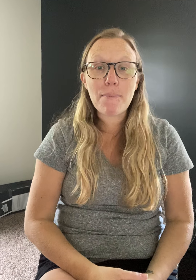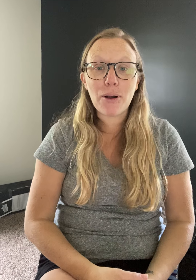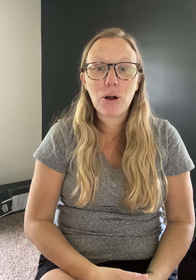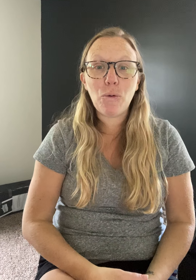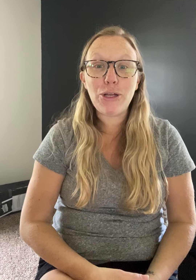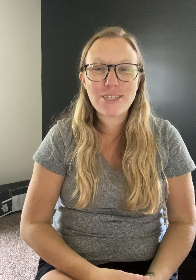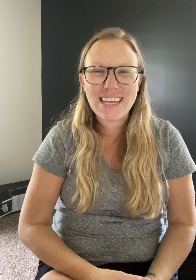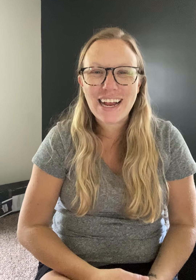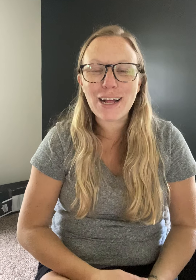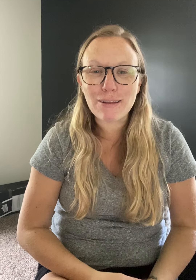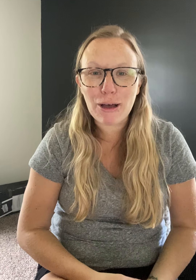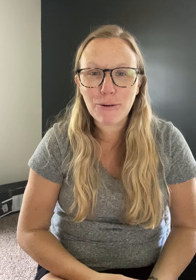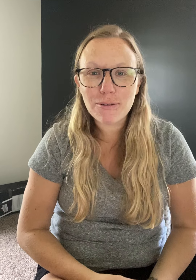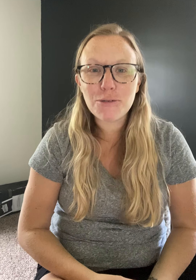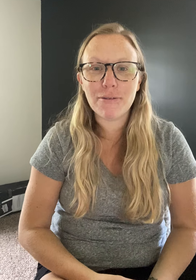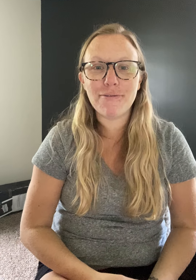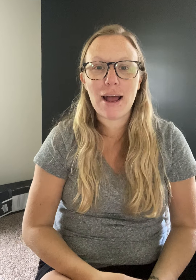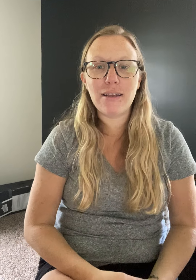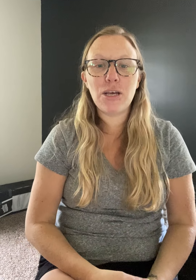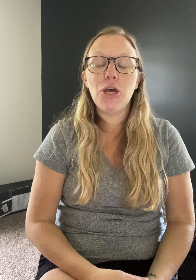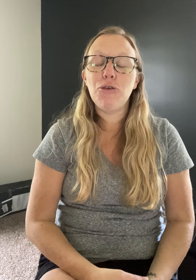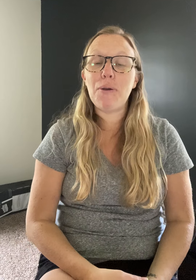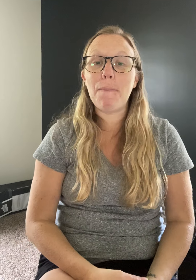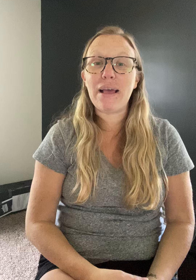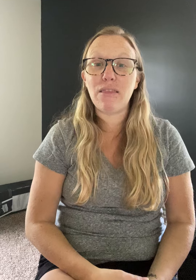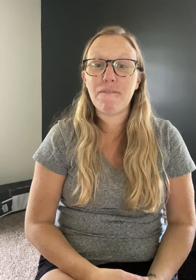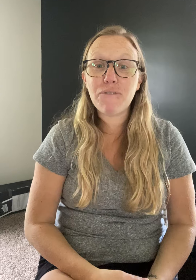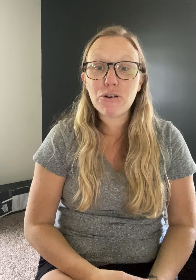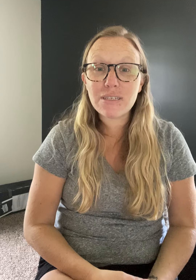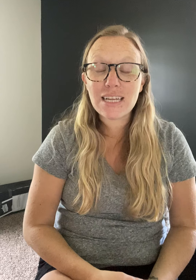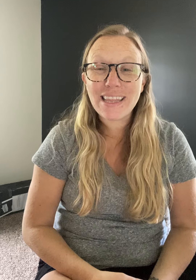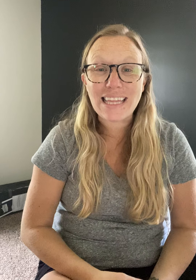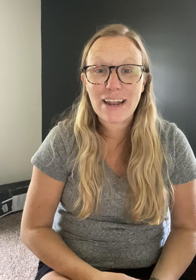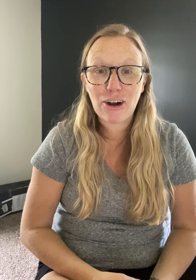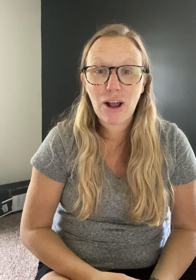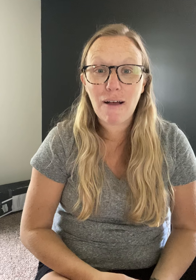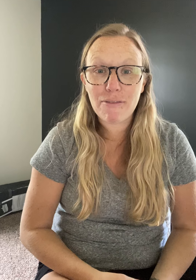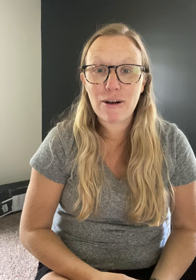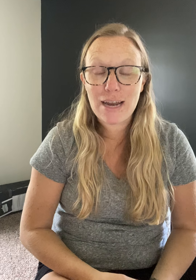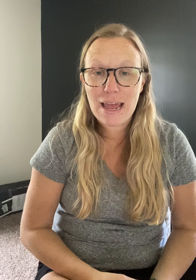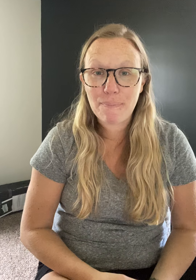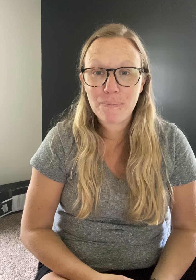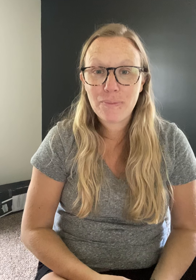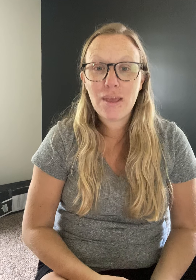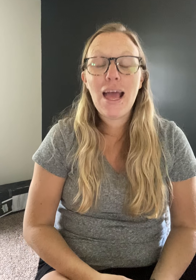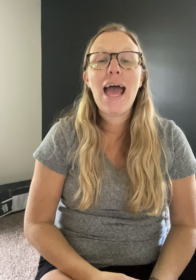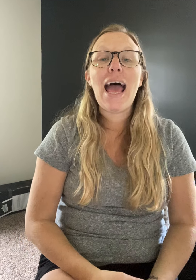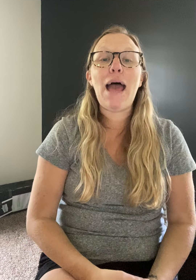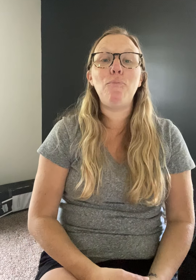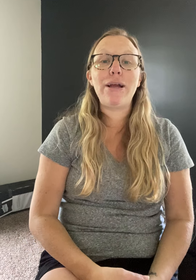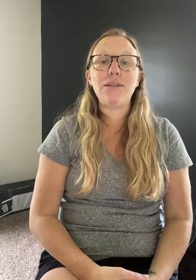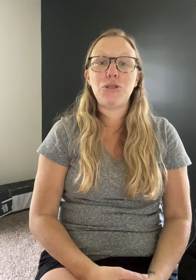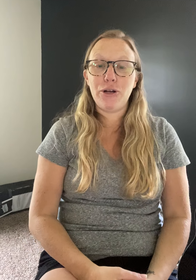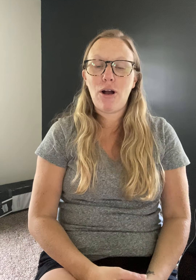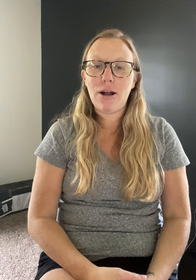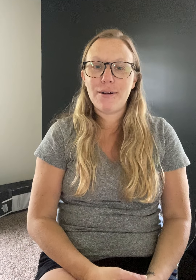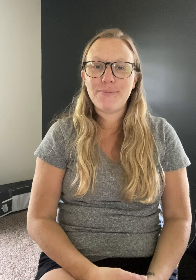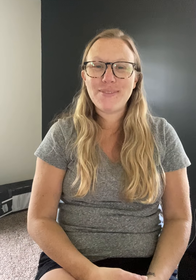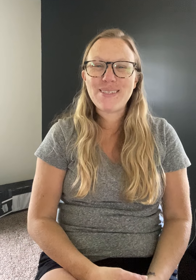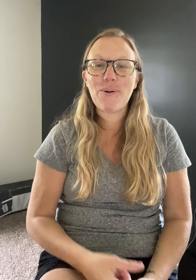remember, when you're saying hello to a friend, you can pick the first letter of their name and bring it to your heart. So